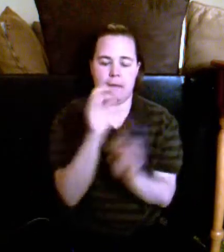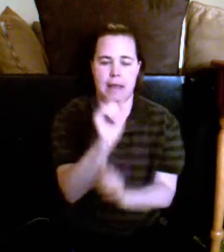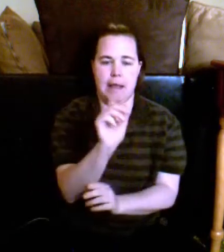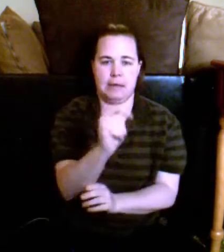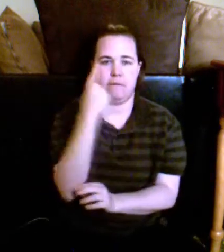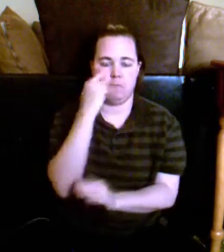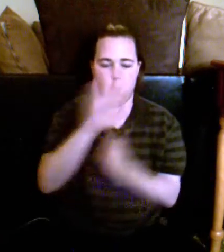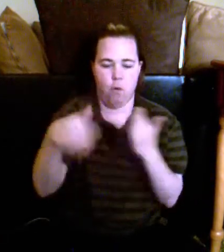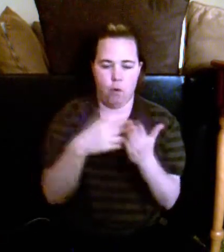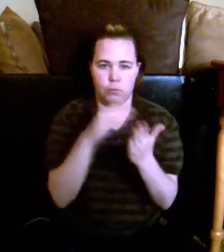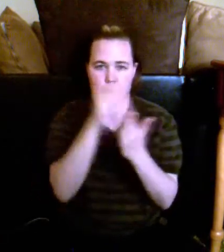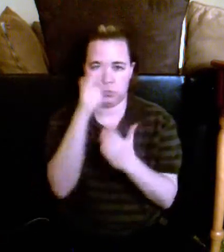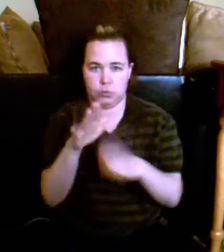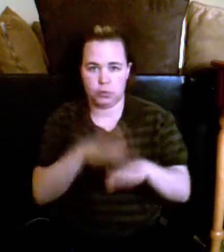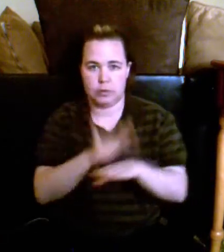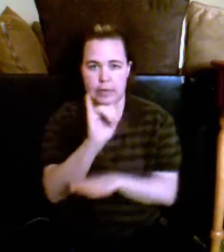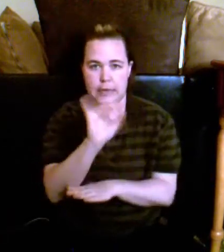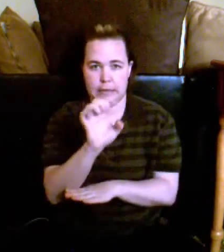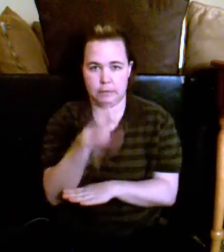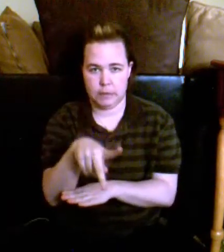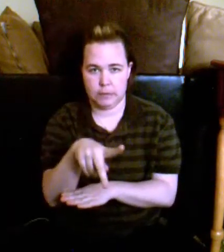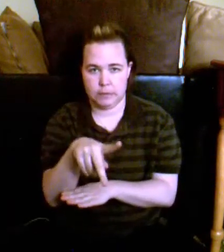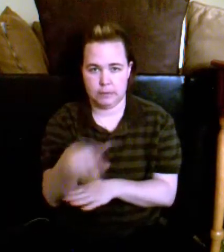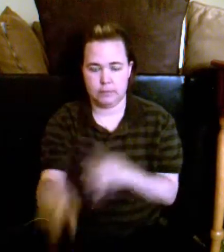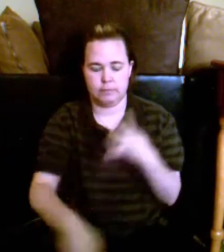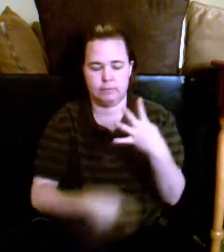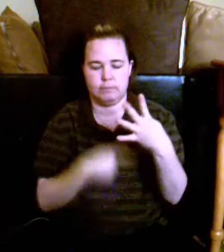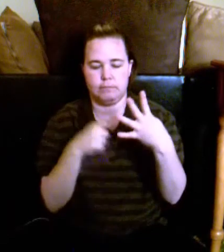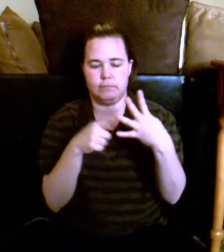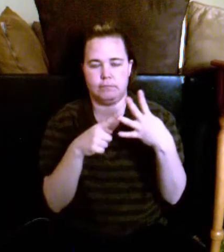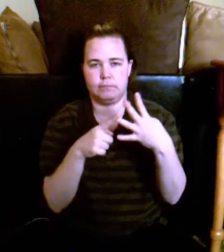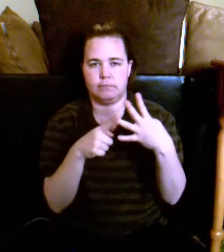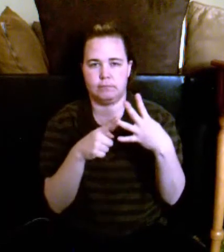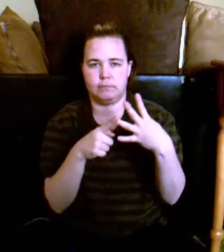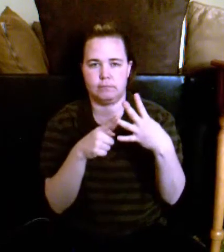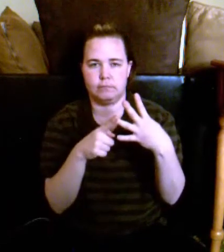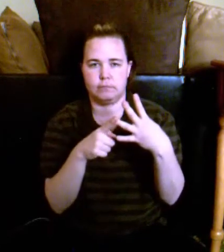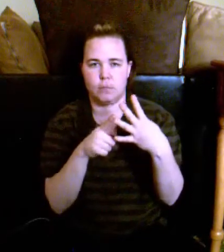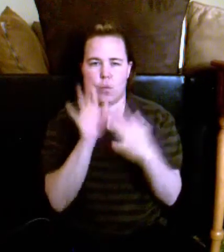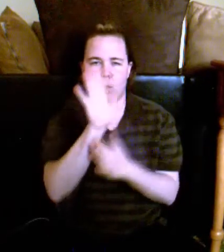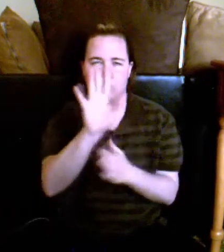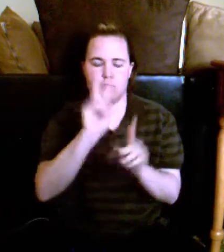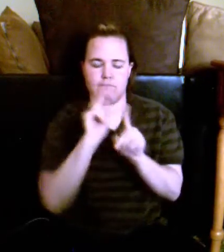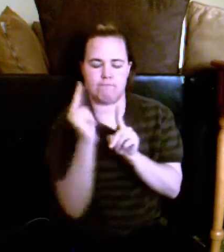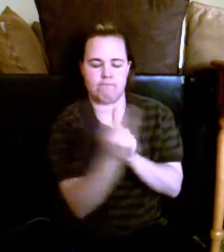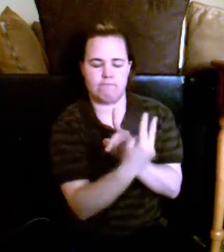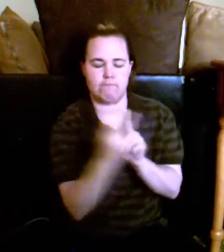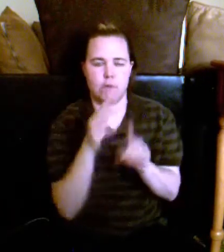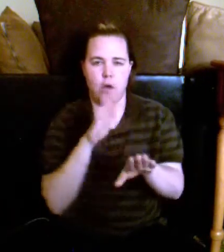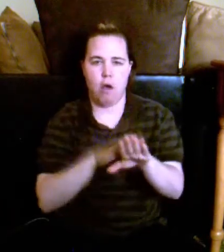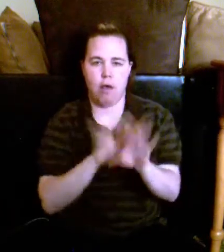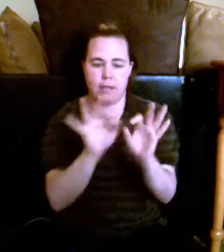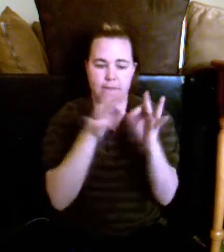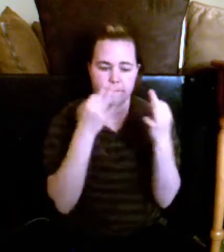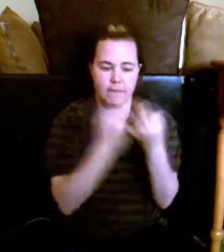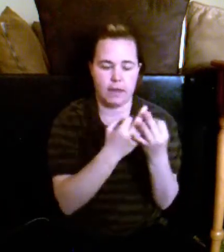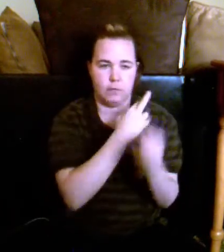all students on IEPs? 3. What is your perspective on the family's role in the